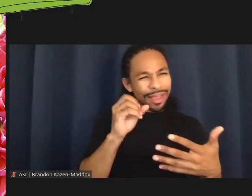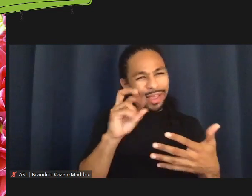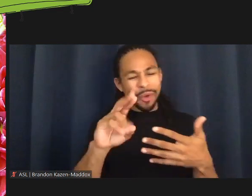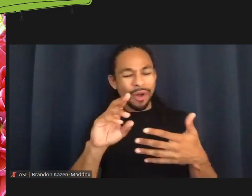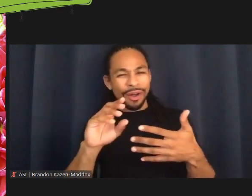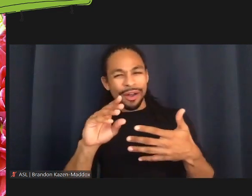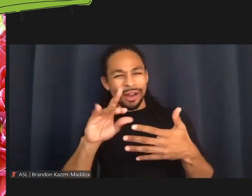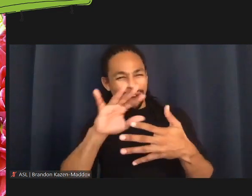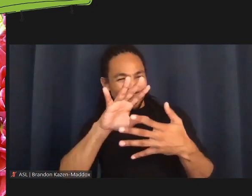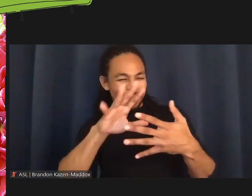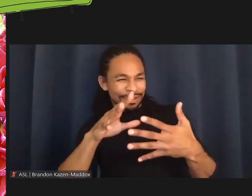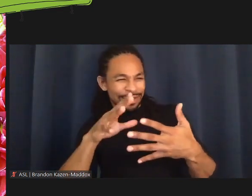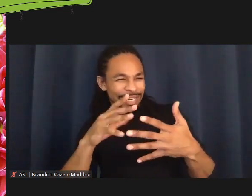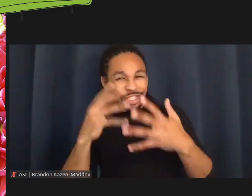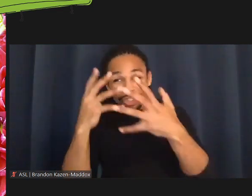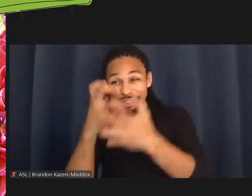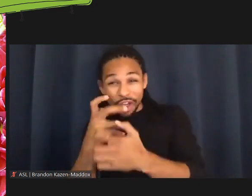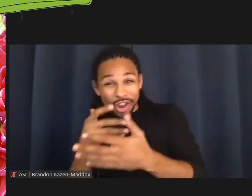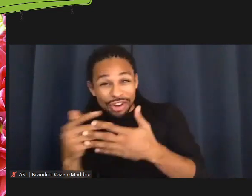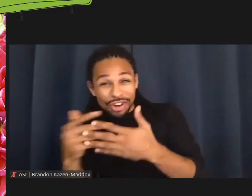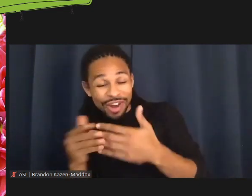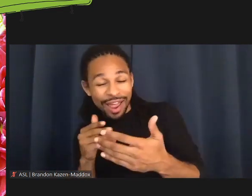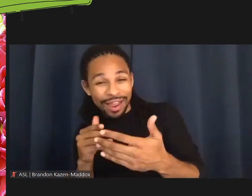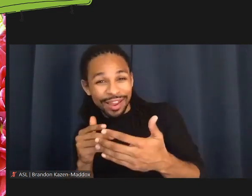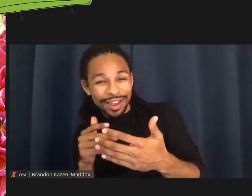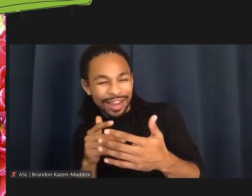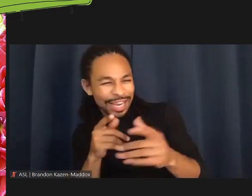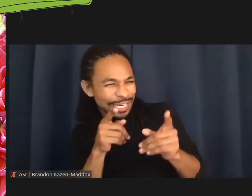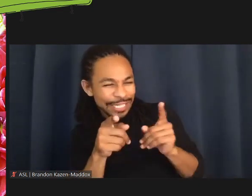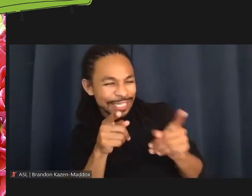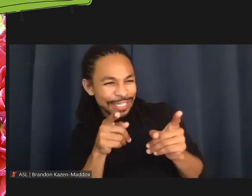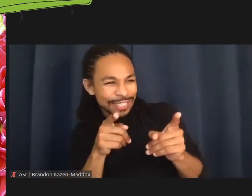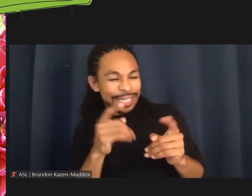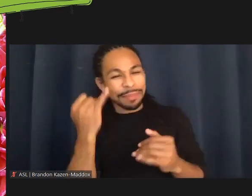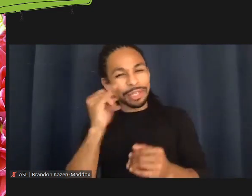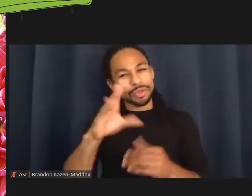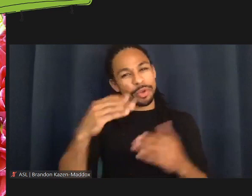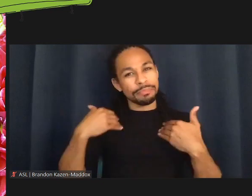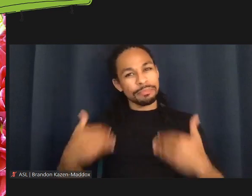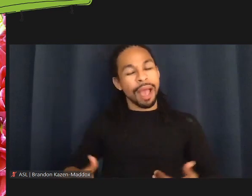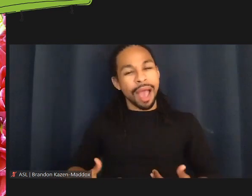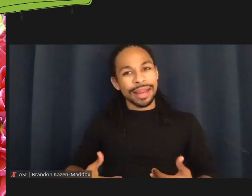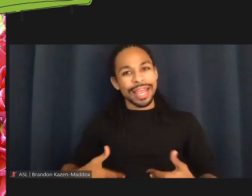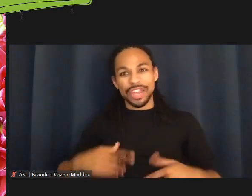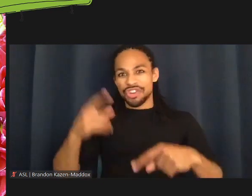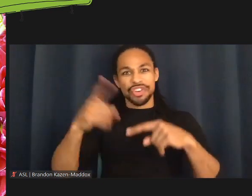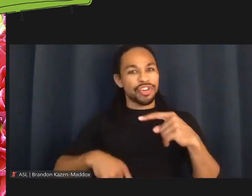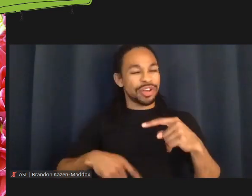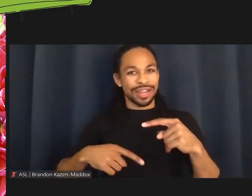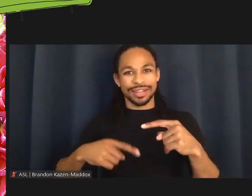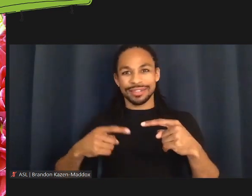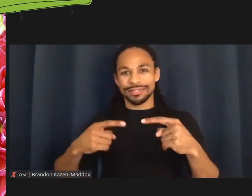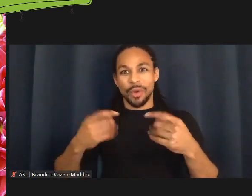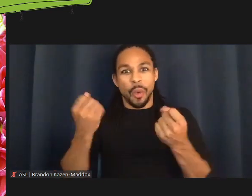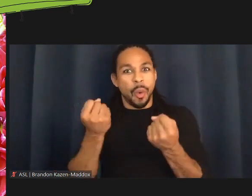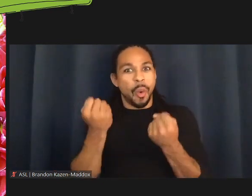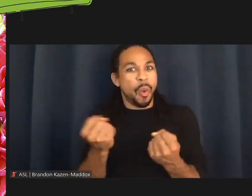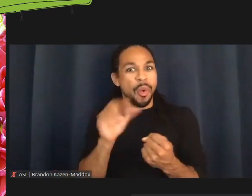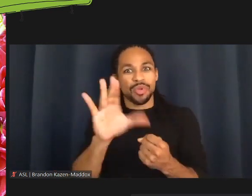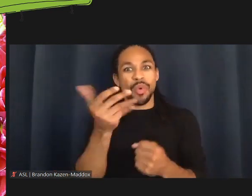Imagine your body unable to bear your meat's weight, lungs speared by